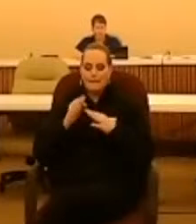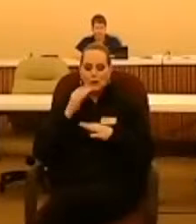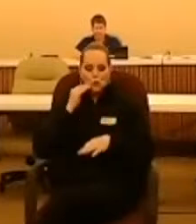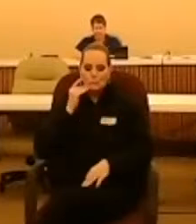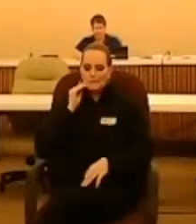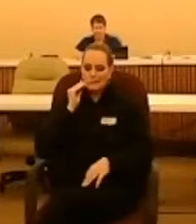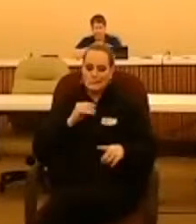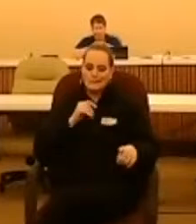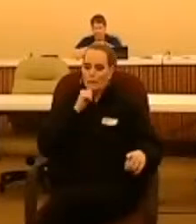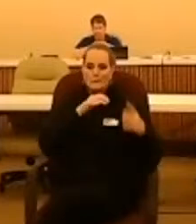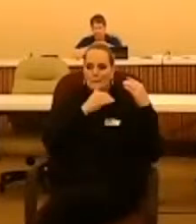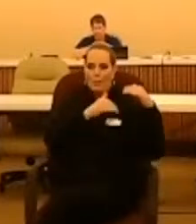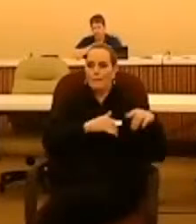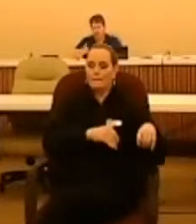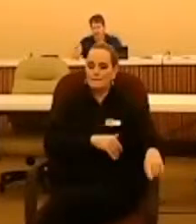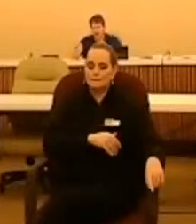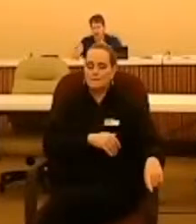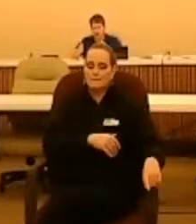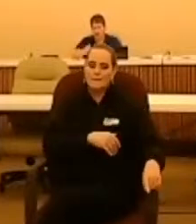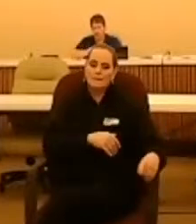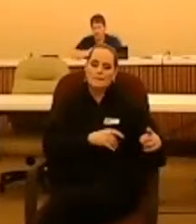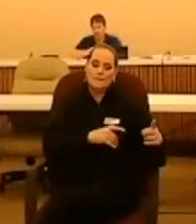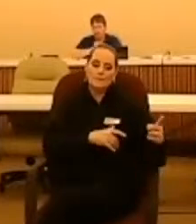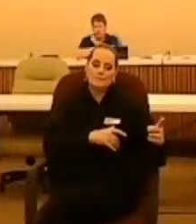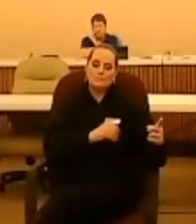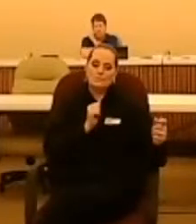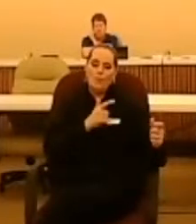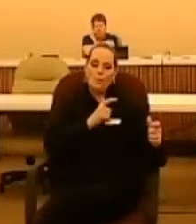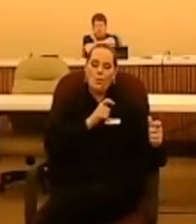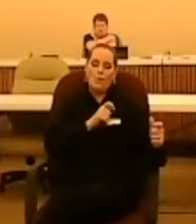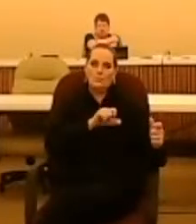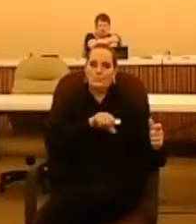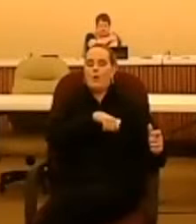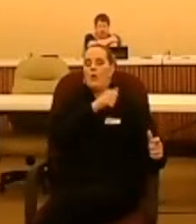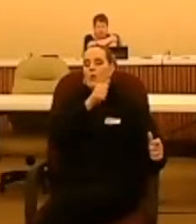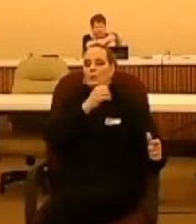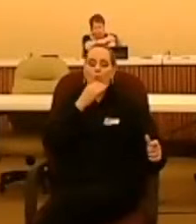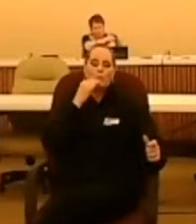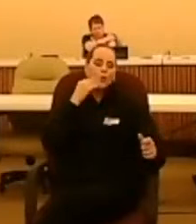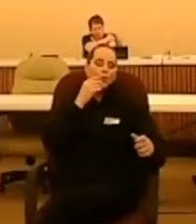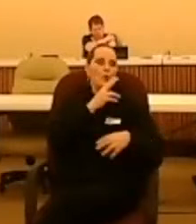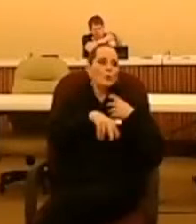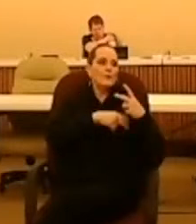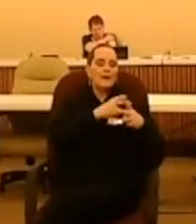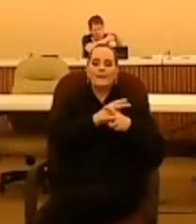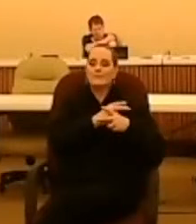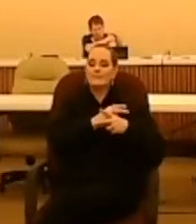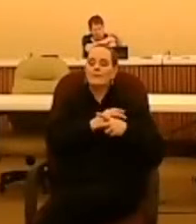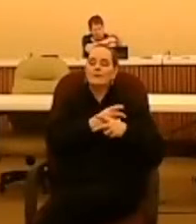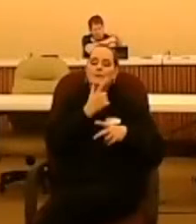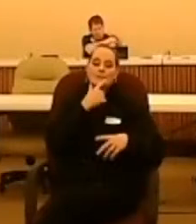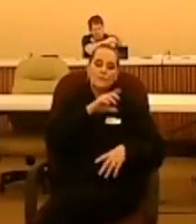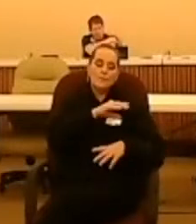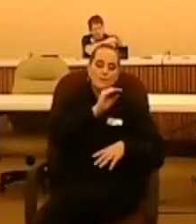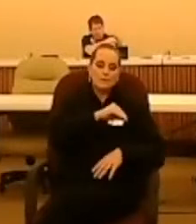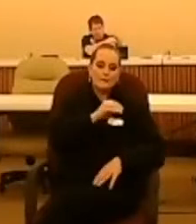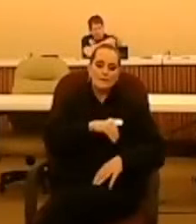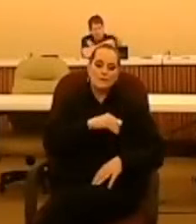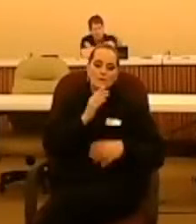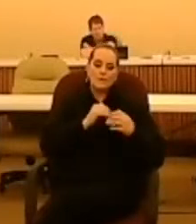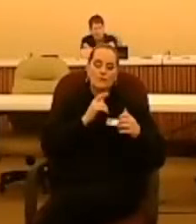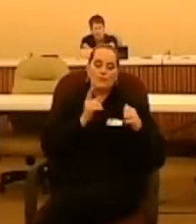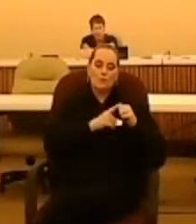no limit. Single family home is essentially all the other home types. The single family homes from a percentage from the original is way over